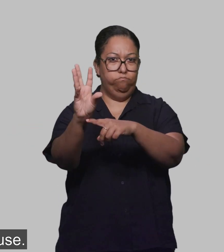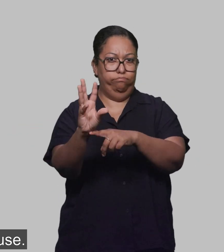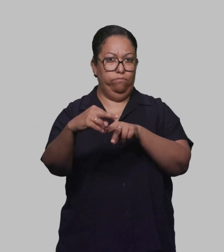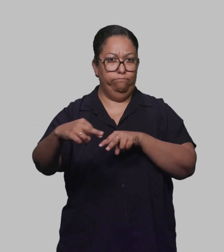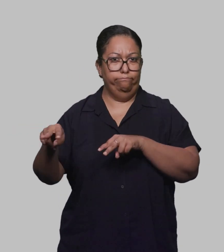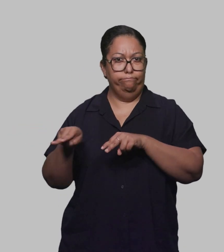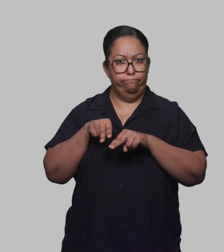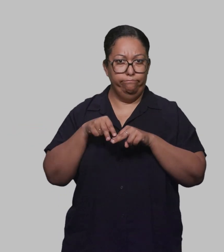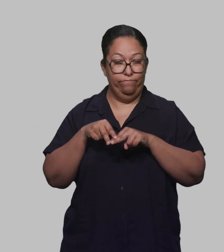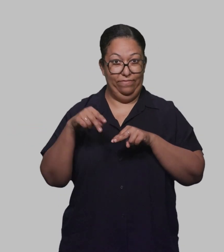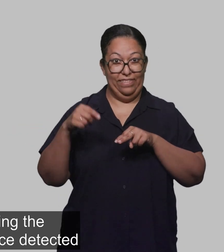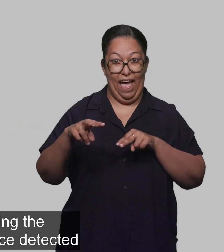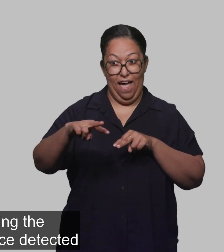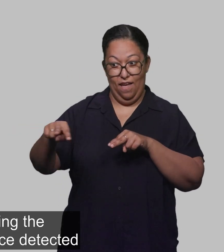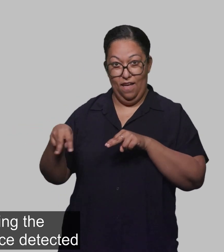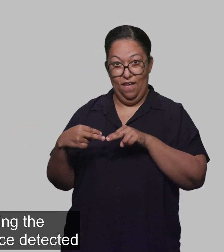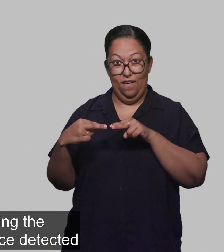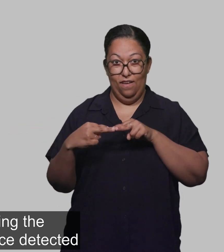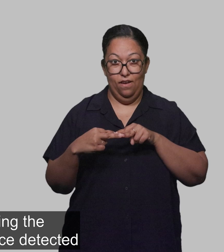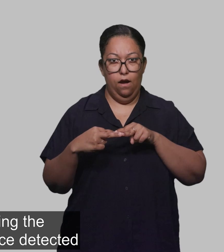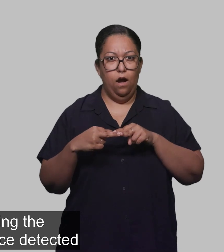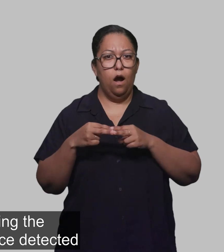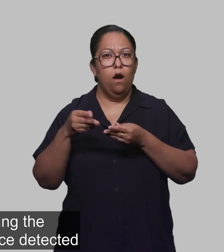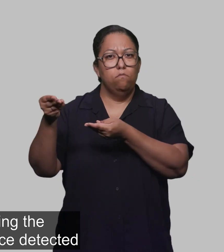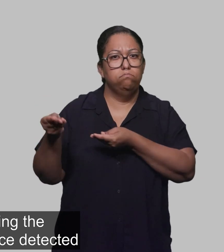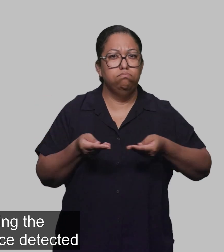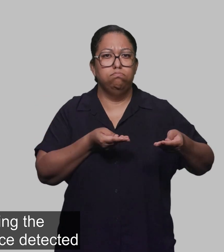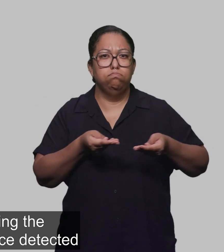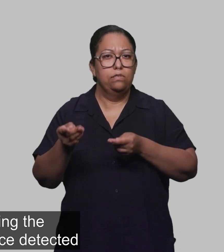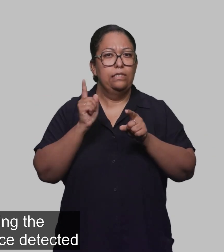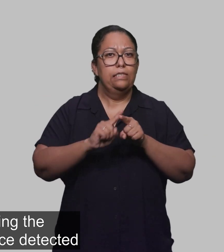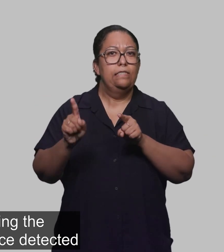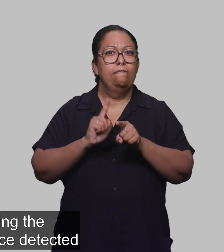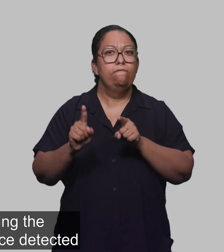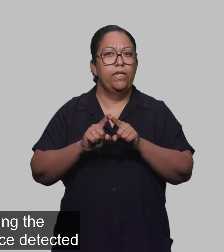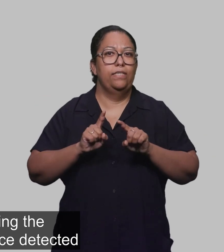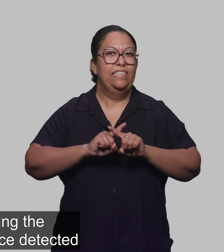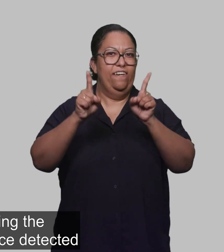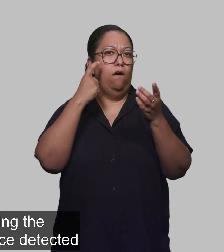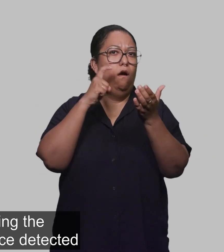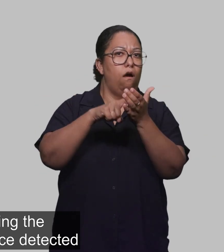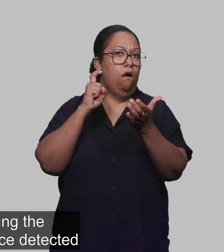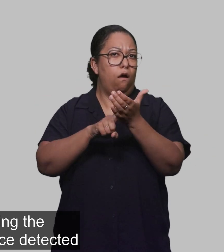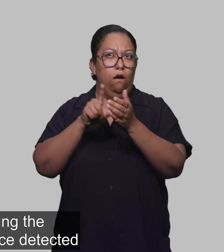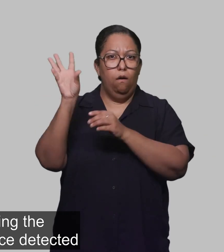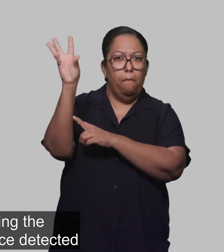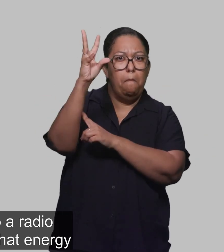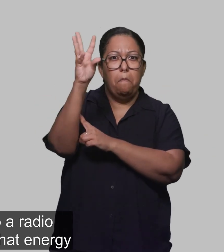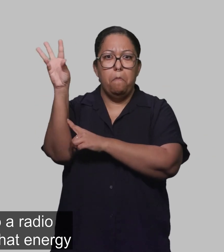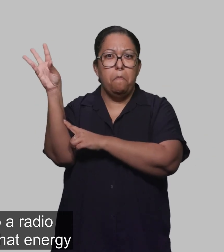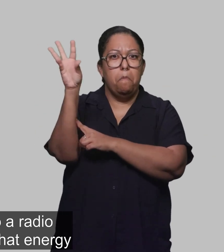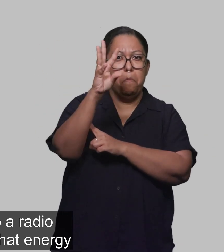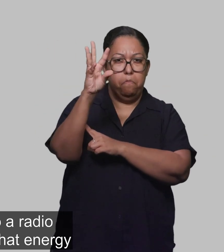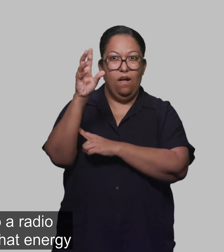house, a wire bringing the potential difference detected by